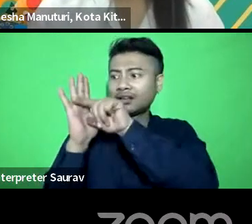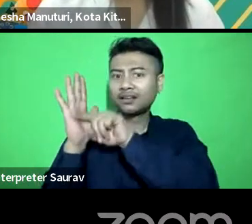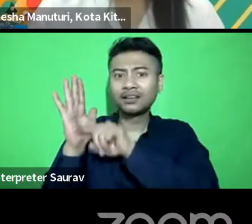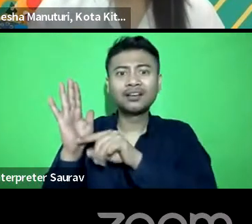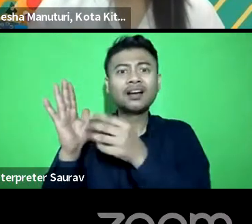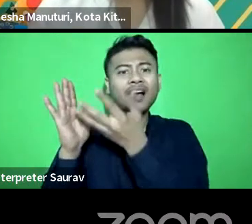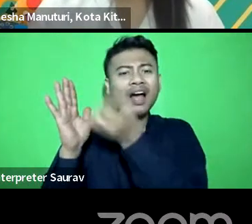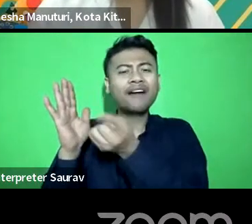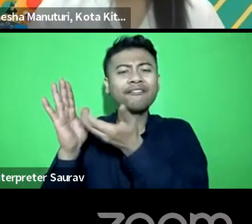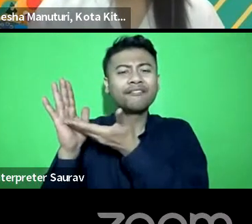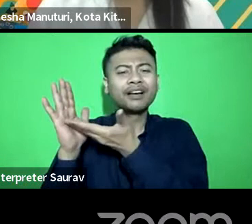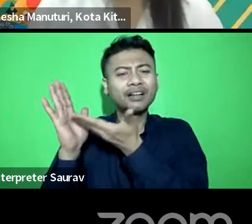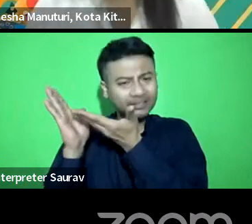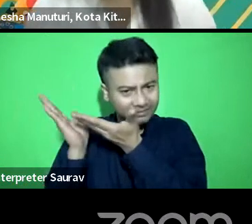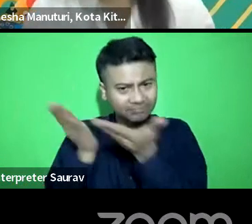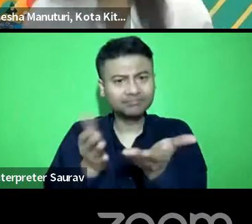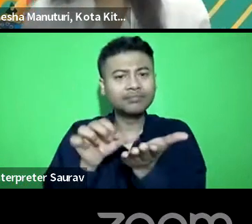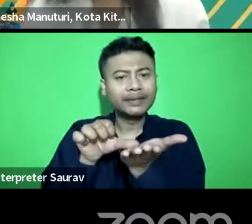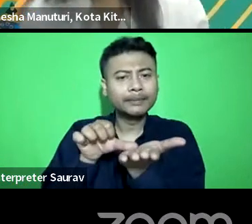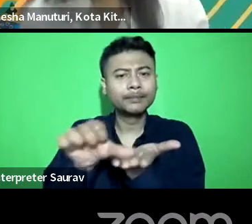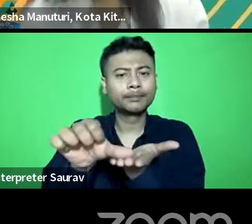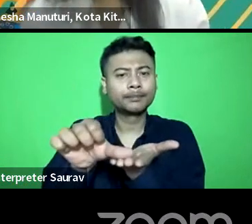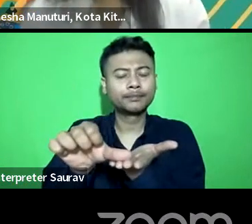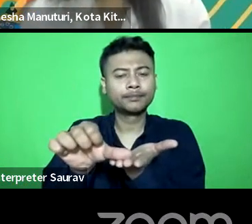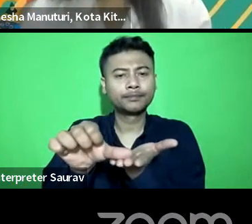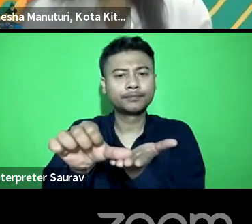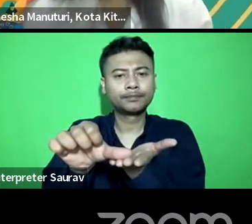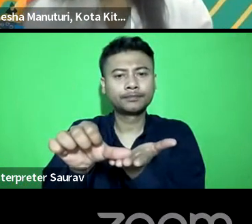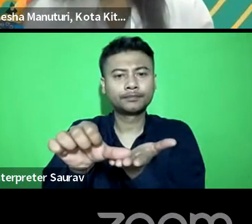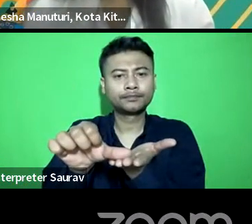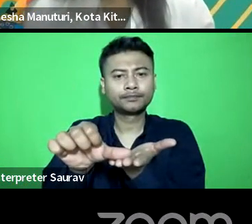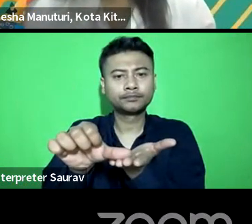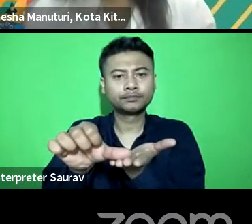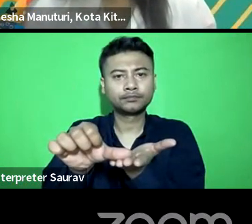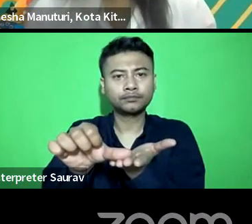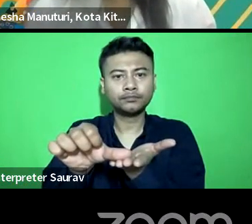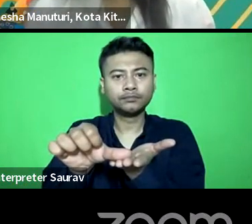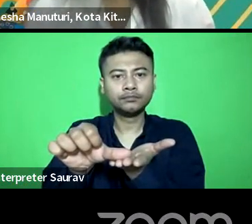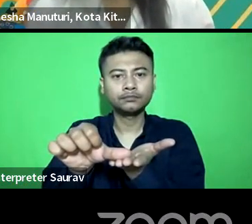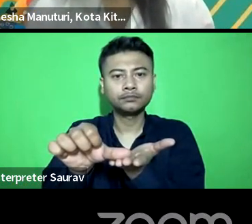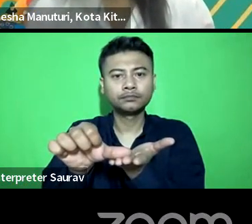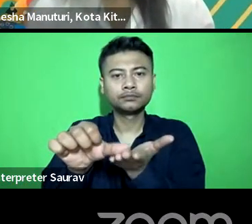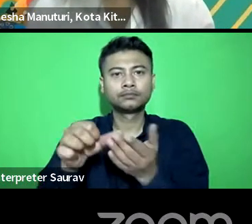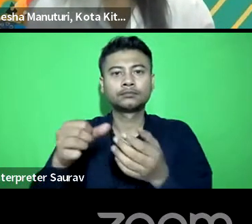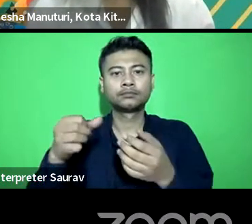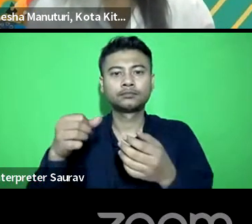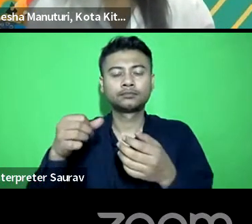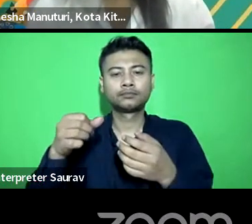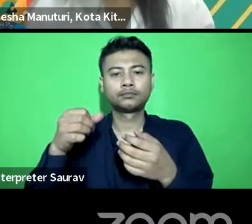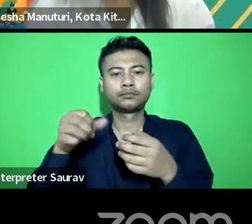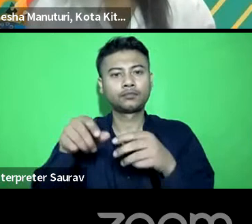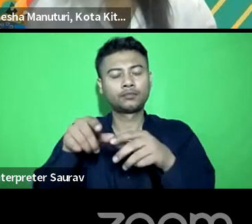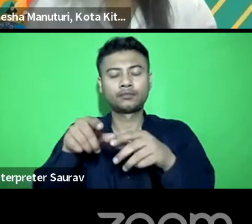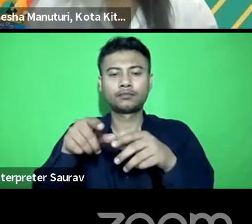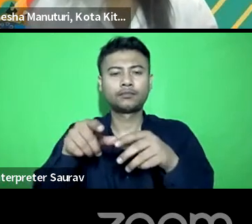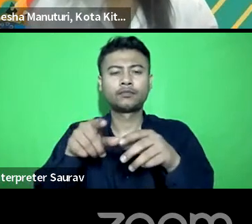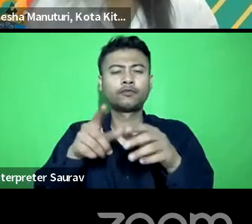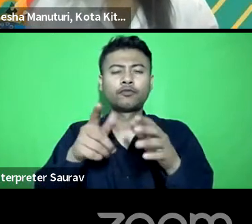do localization, for example, is you start asking yourself. For example, the trees planted along the footpath, as an example,